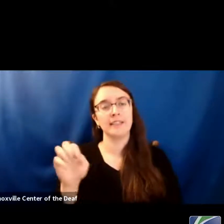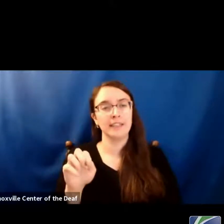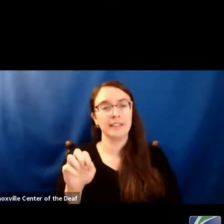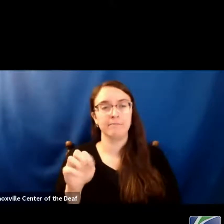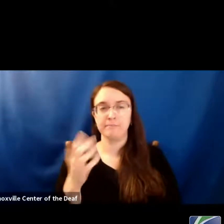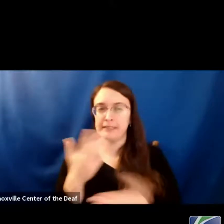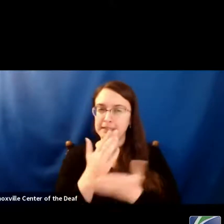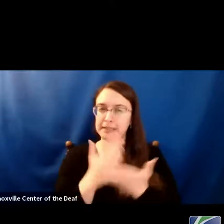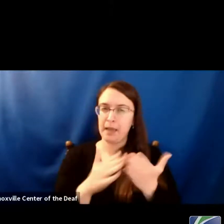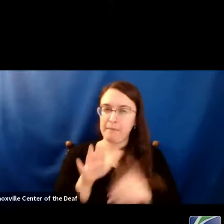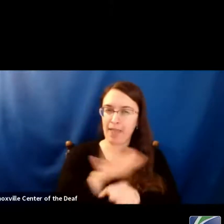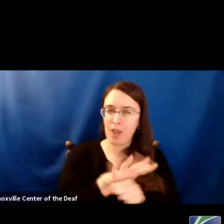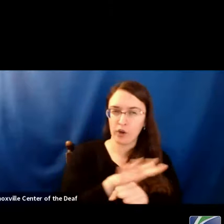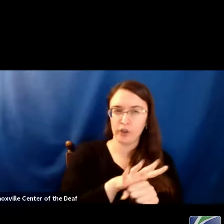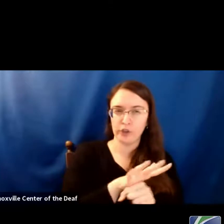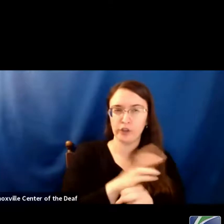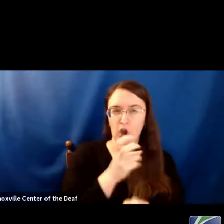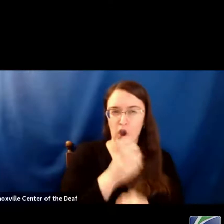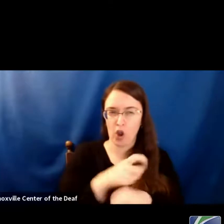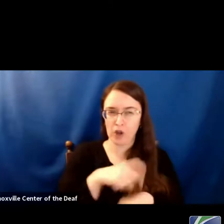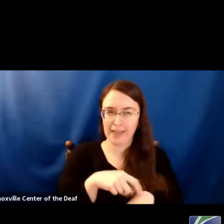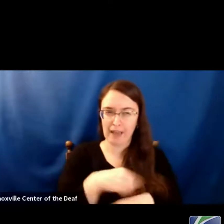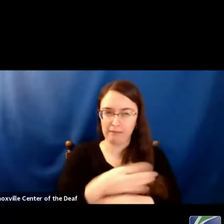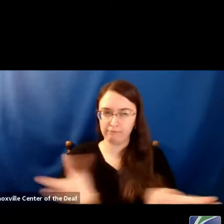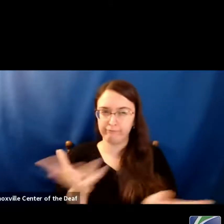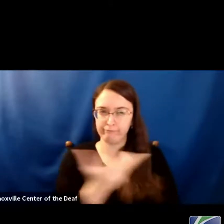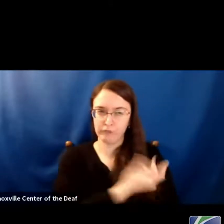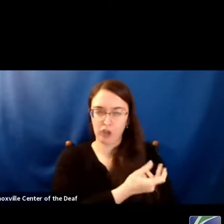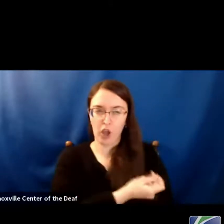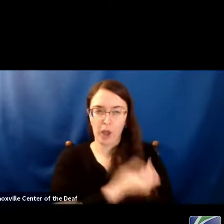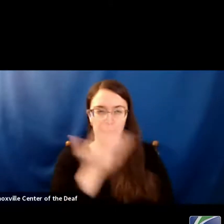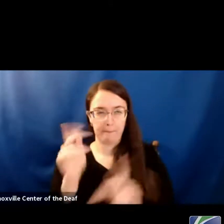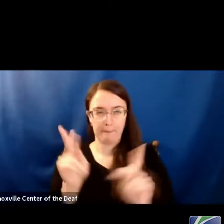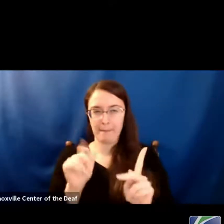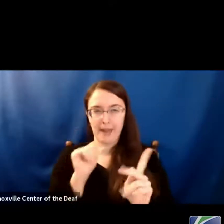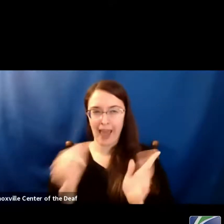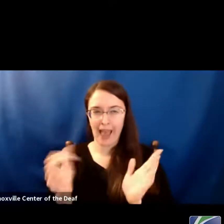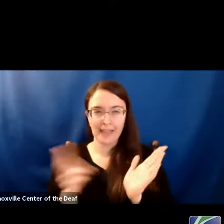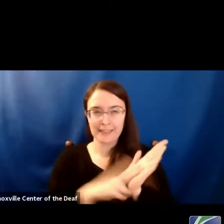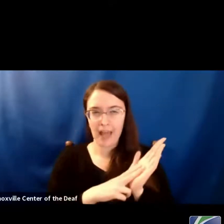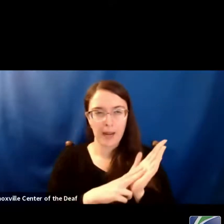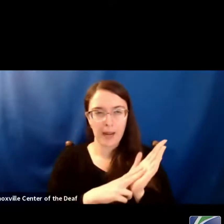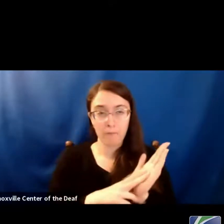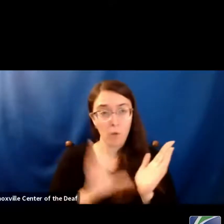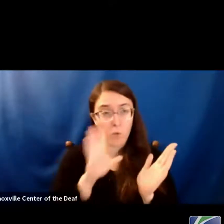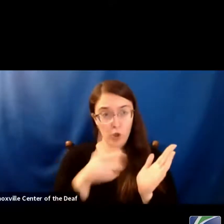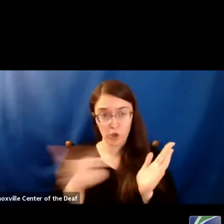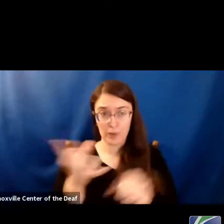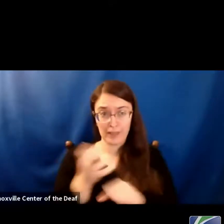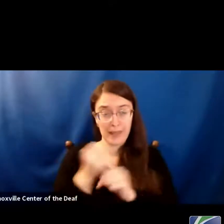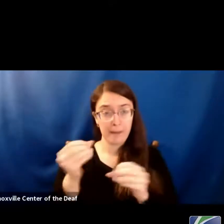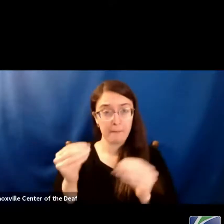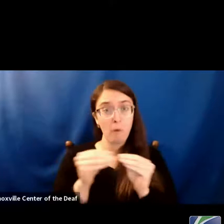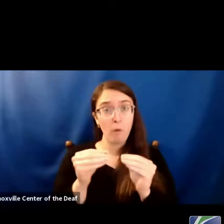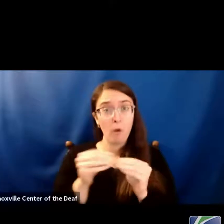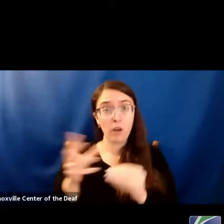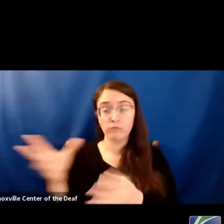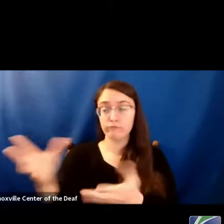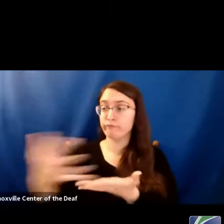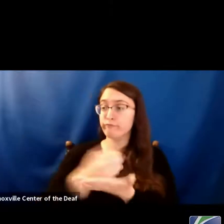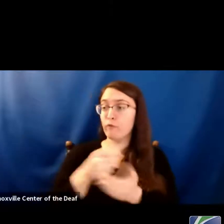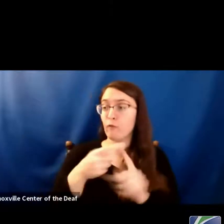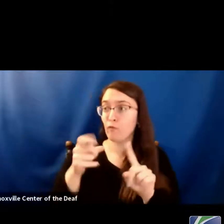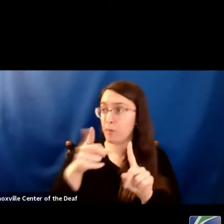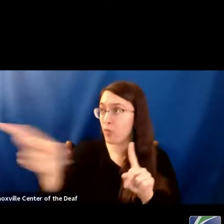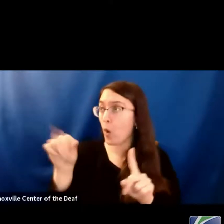because people aren't signing up, will KCHD get any additional allocations from those areas? So we'll talk a little bit